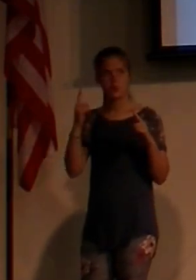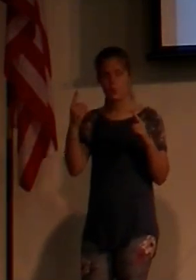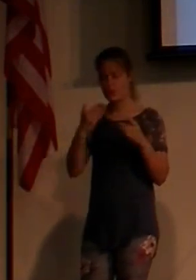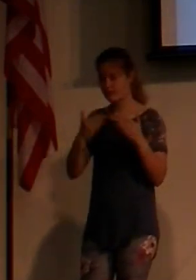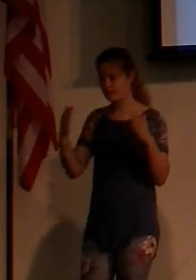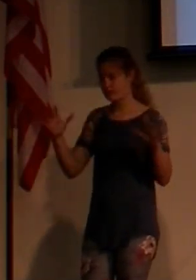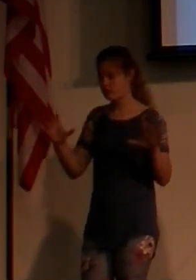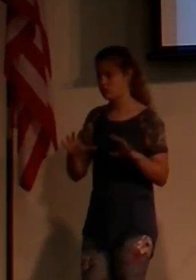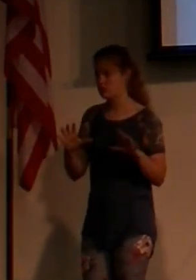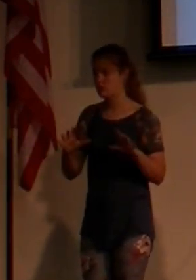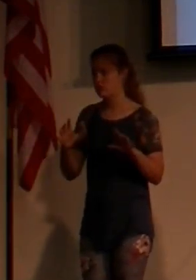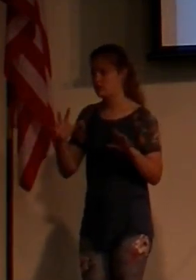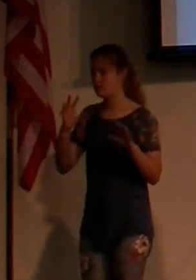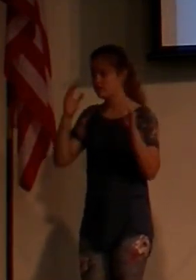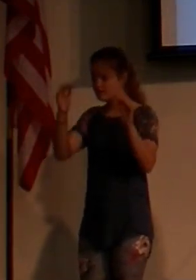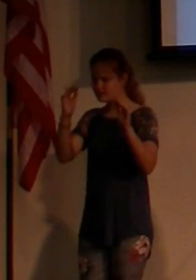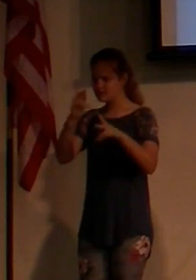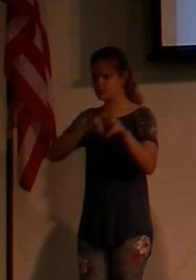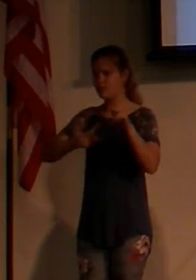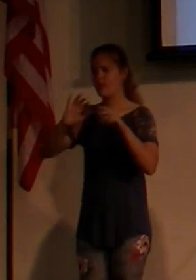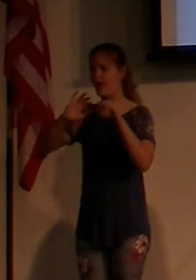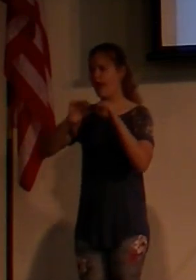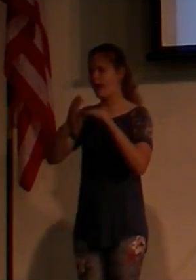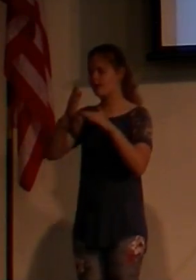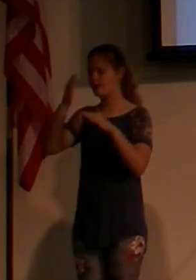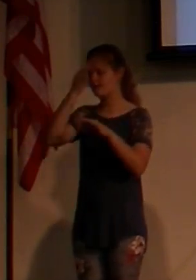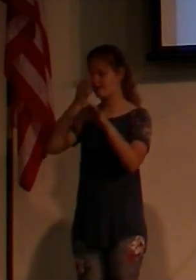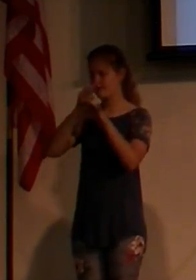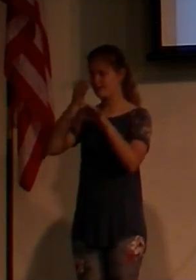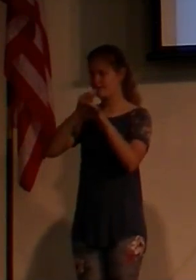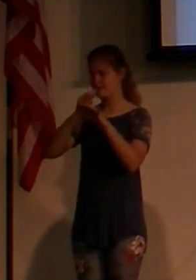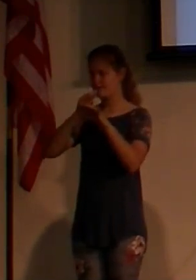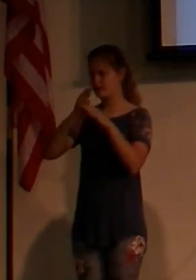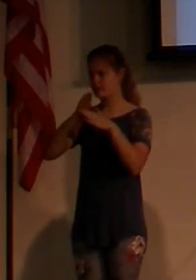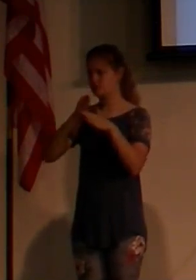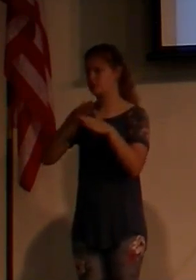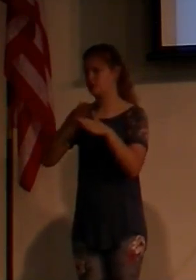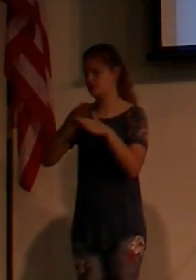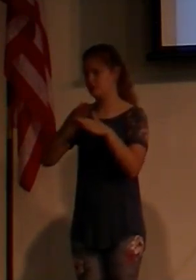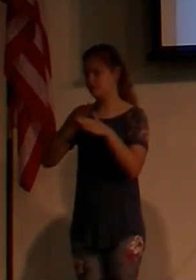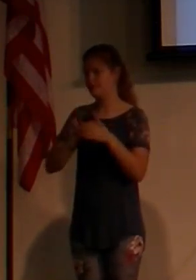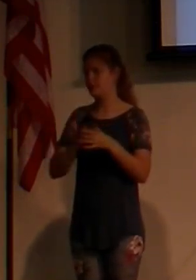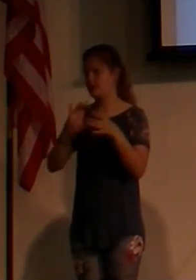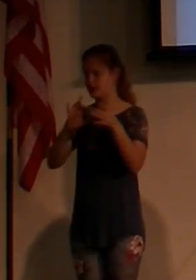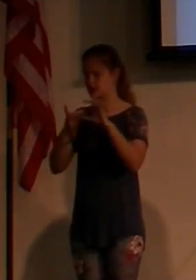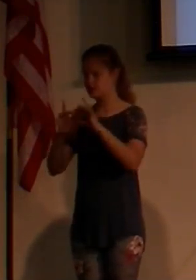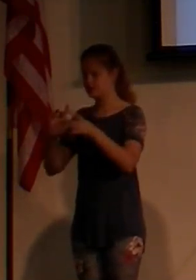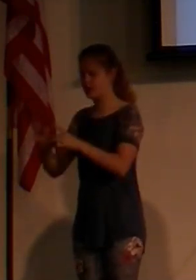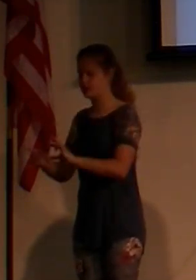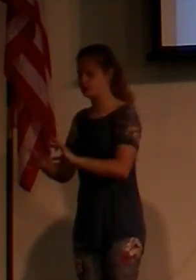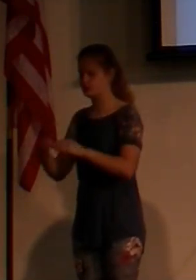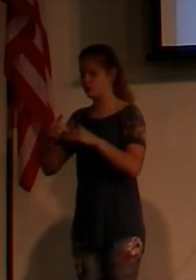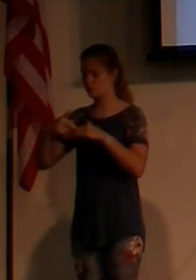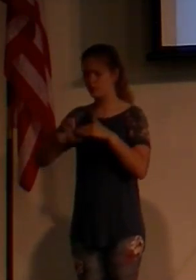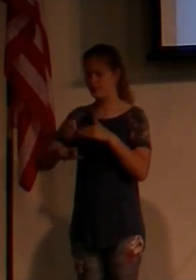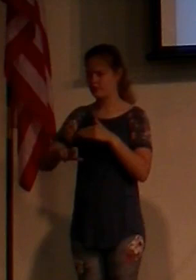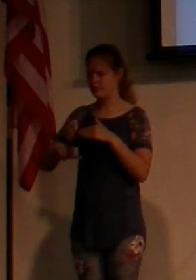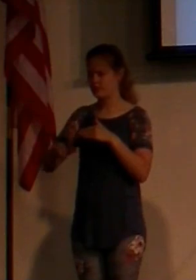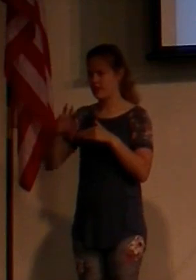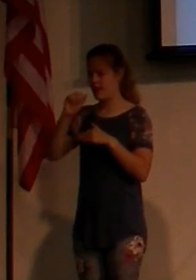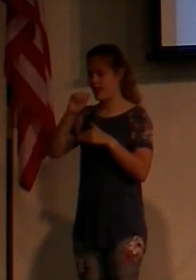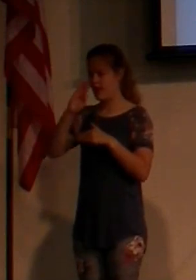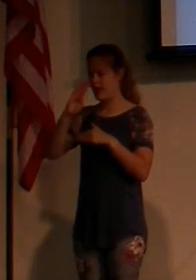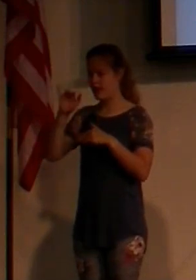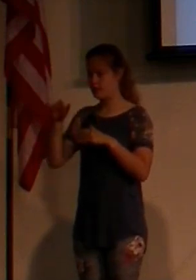trips is we teach people how to share their faith and put a chain reference in their Bible. Abby went home and studied with one of her friends